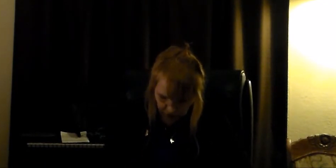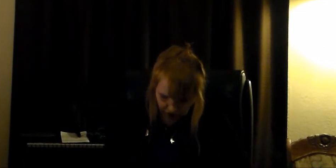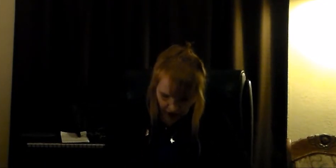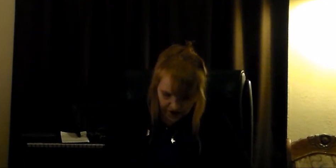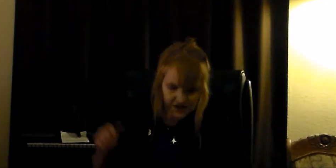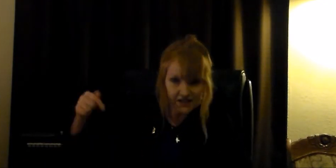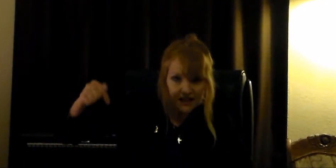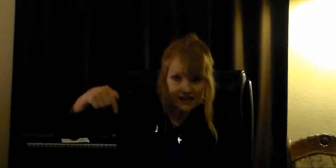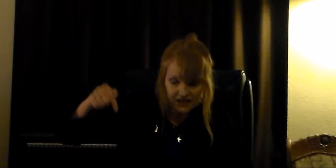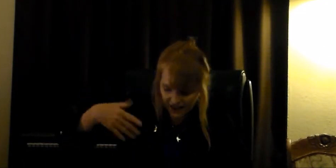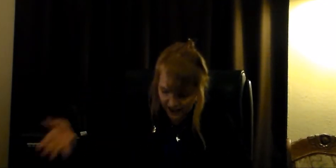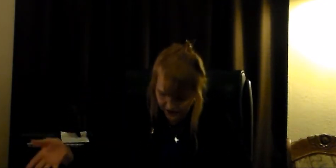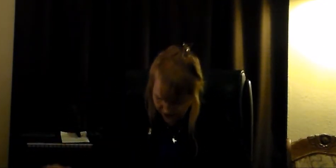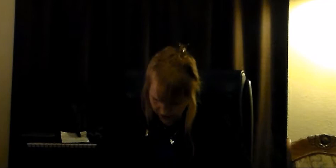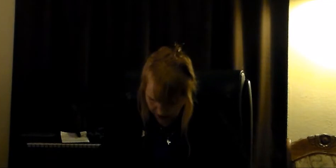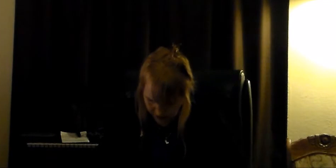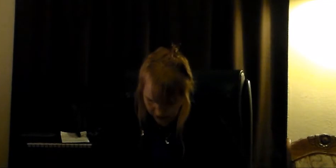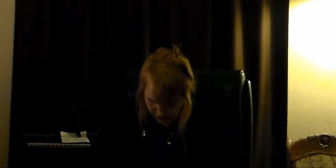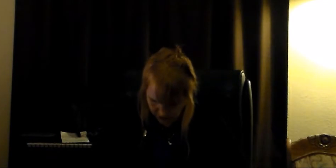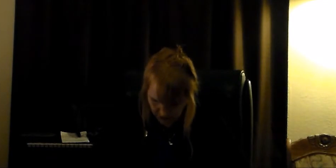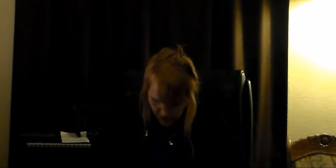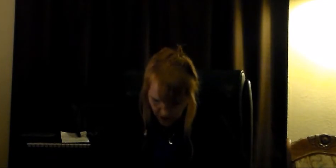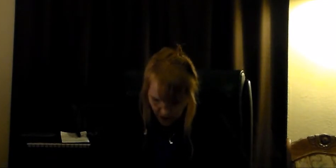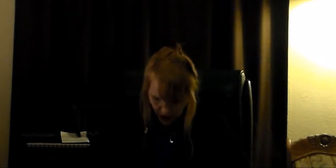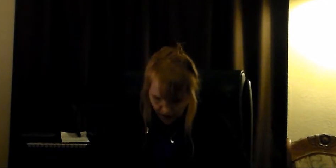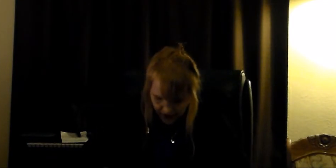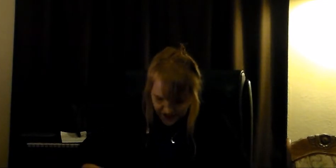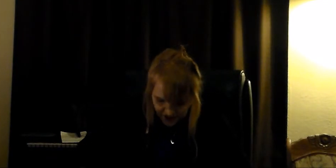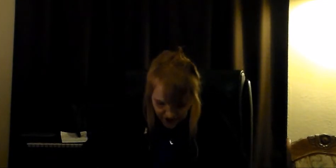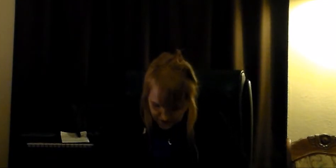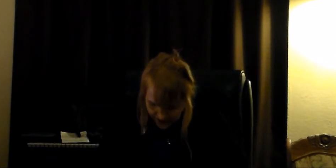which causes sin and death. Okay, excuse me.